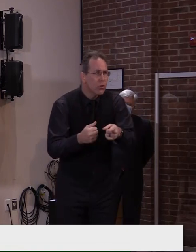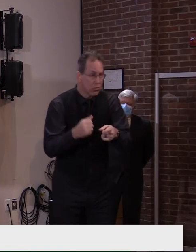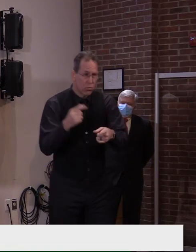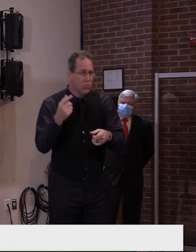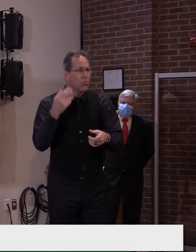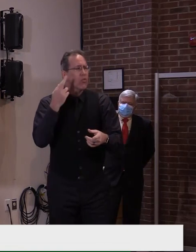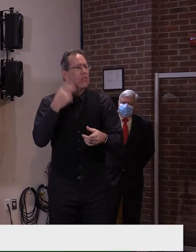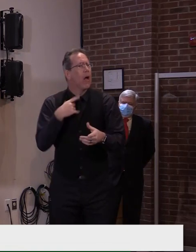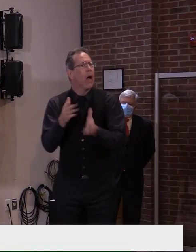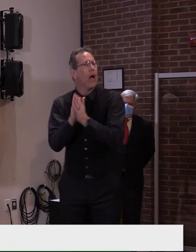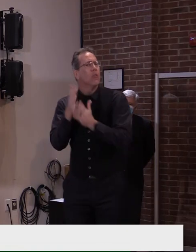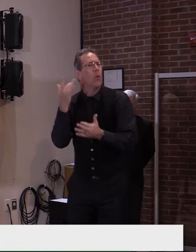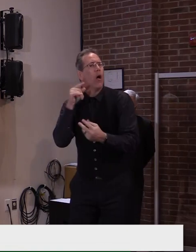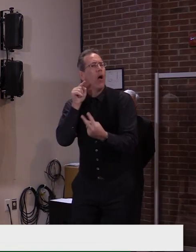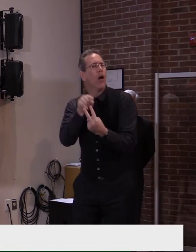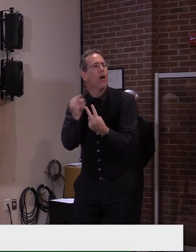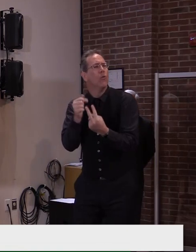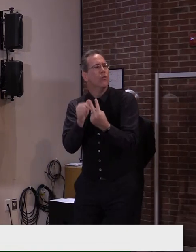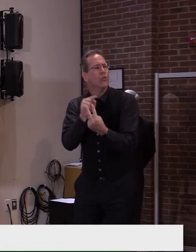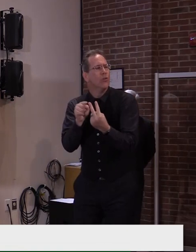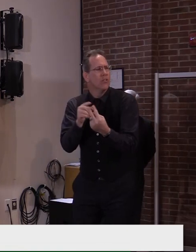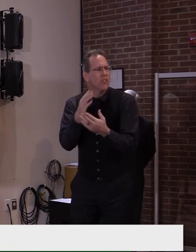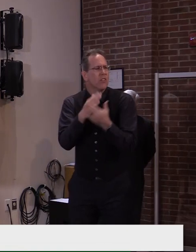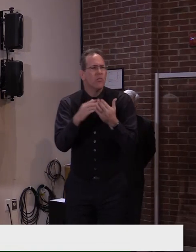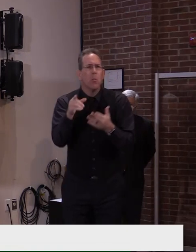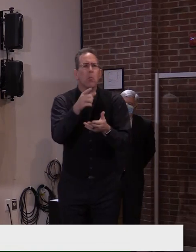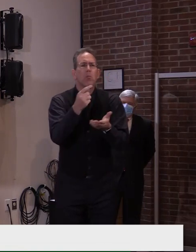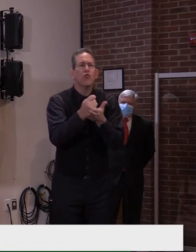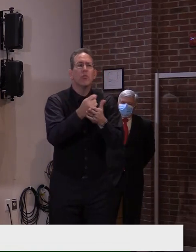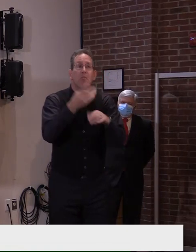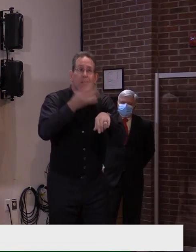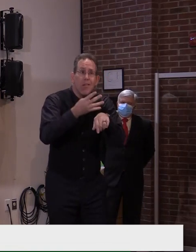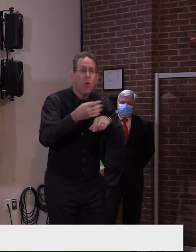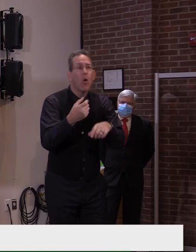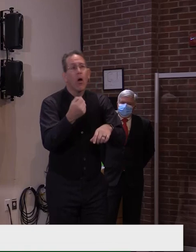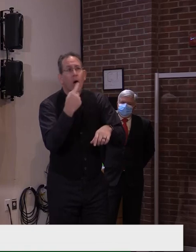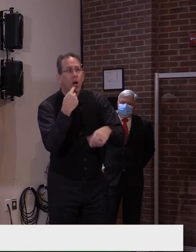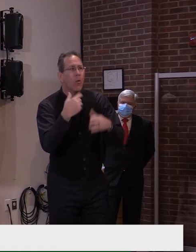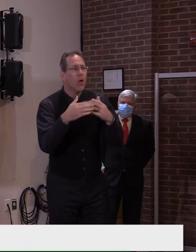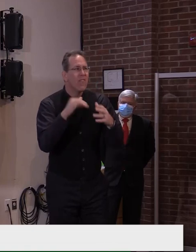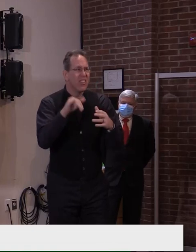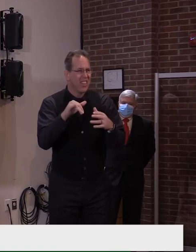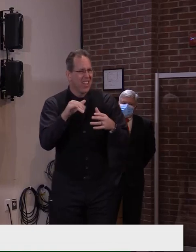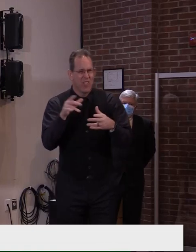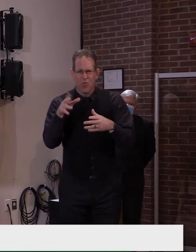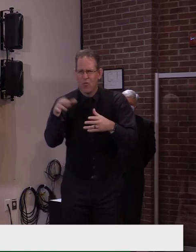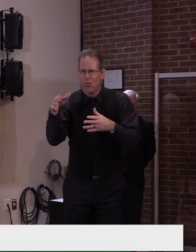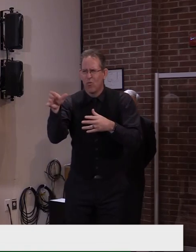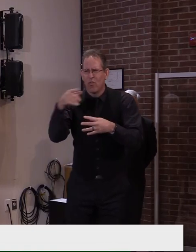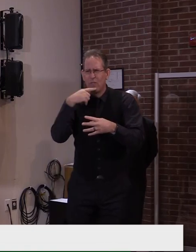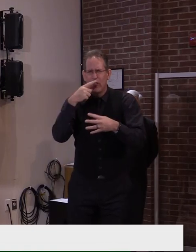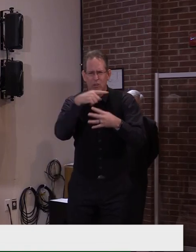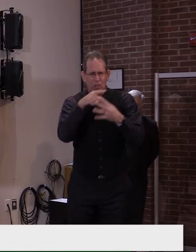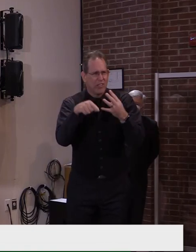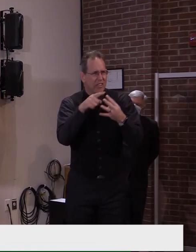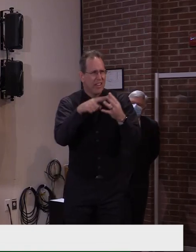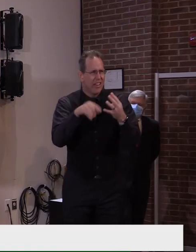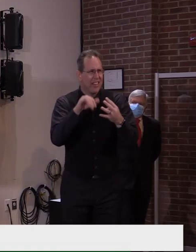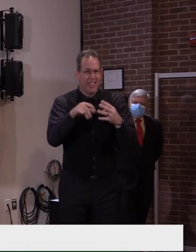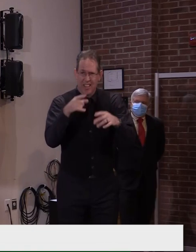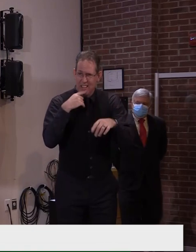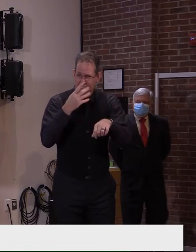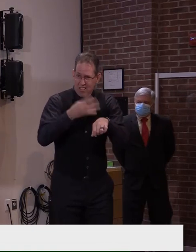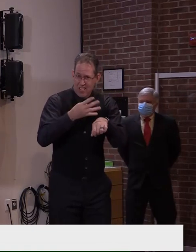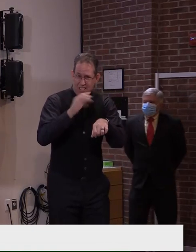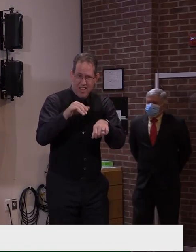some of the treatments, for example, I don't know if it's fair to call it old, but one of the monoclonal antibody treatments, it's